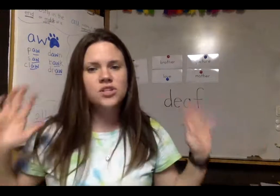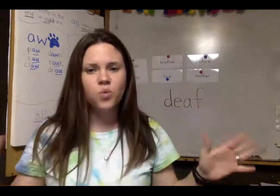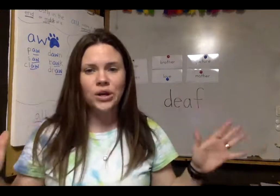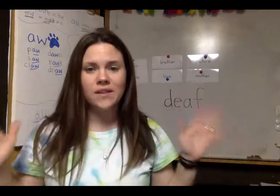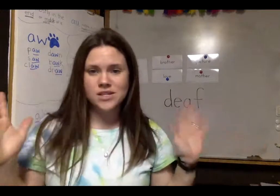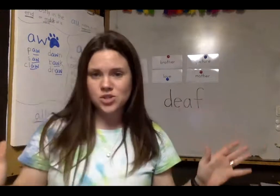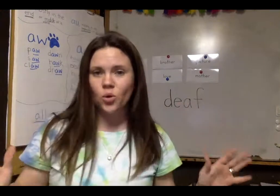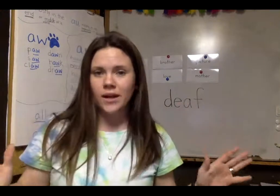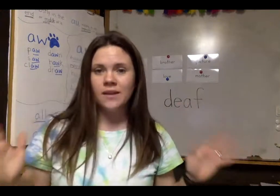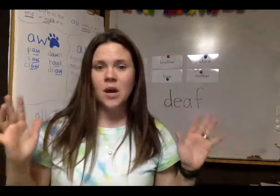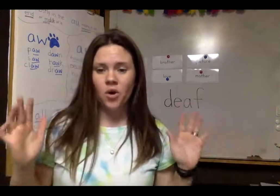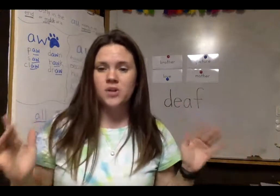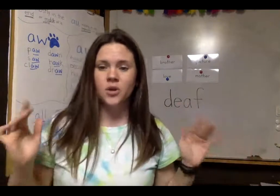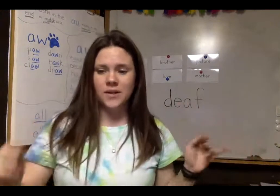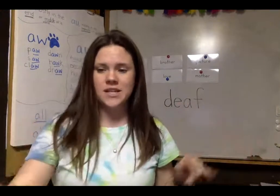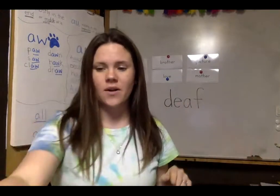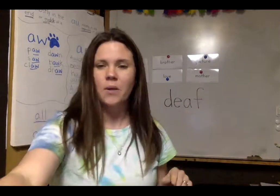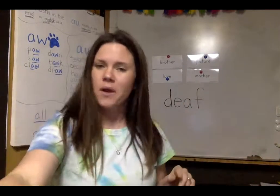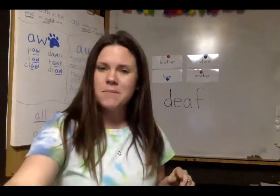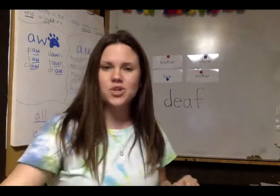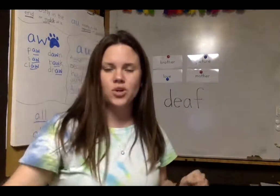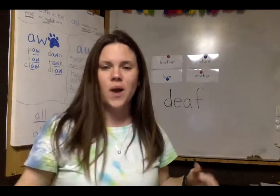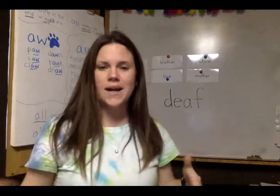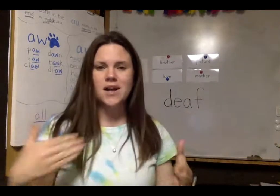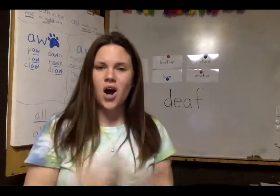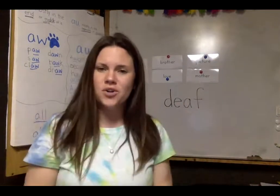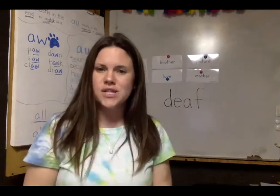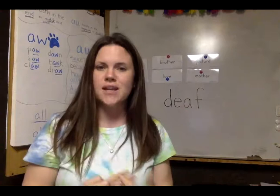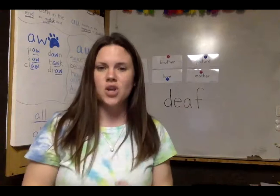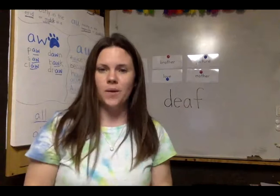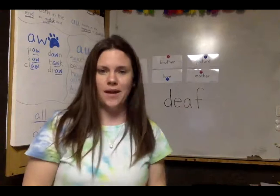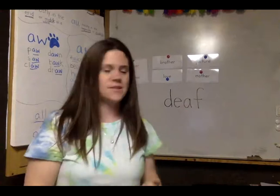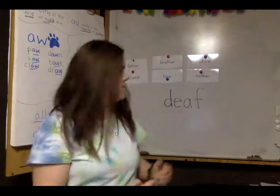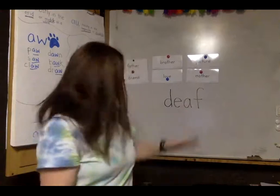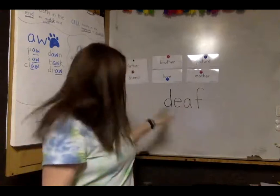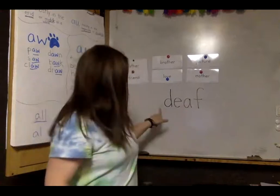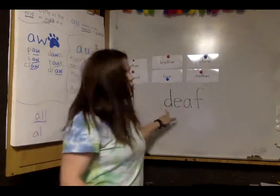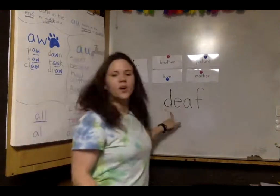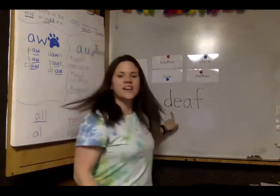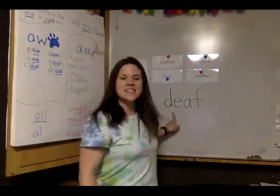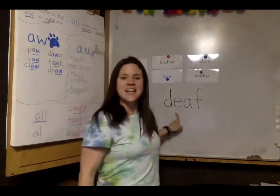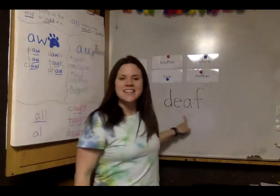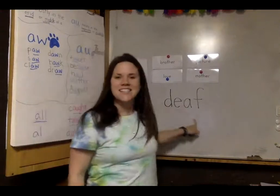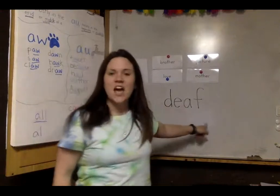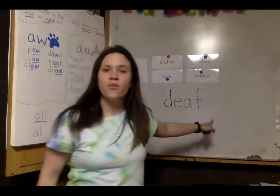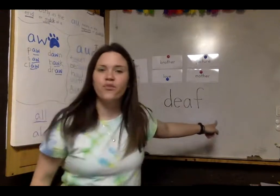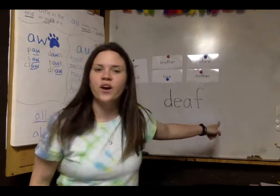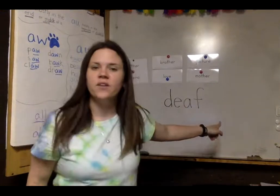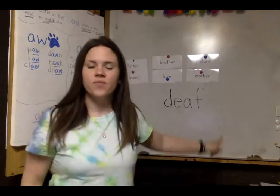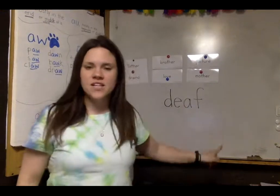there's this word in this story that we're also going to hear, and I want to make sure you guys understand and know what it is. The word is